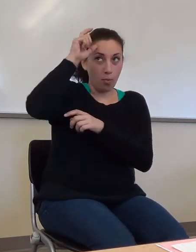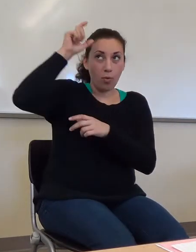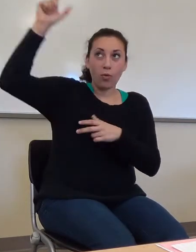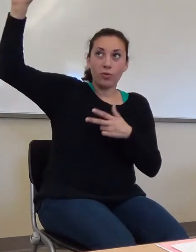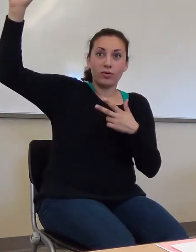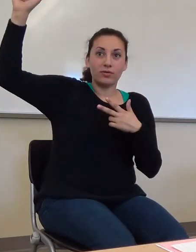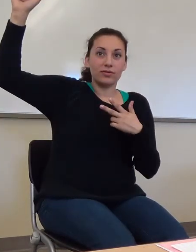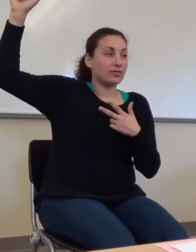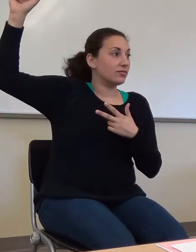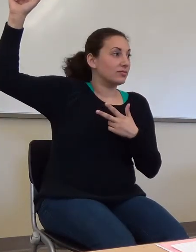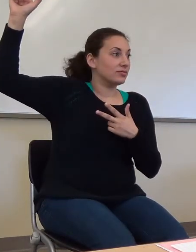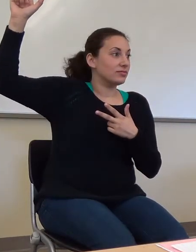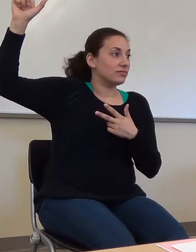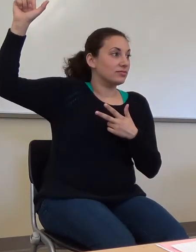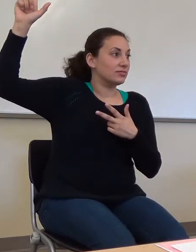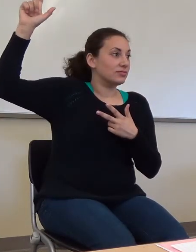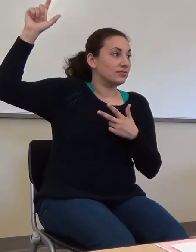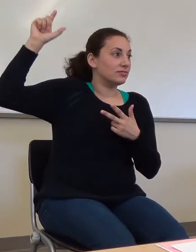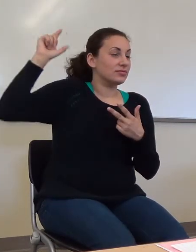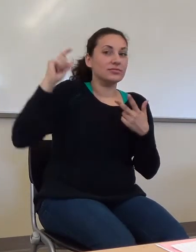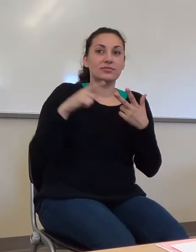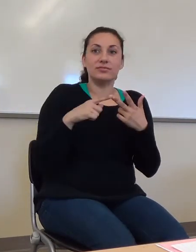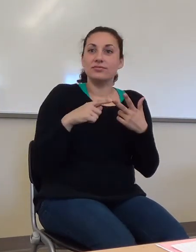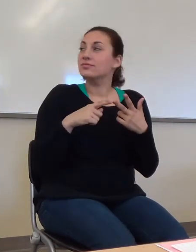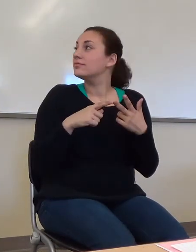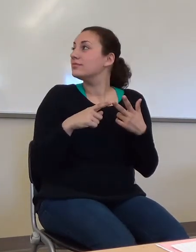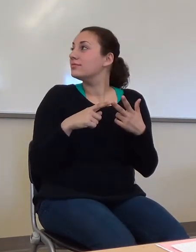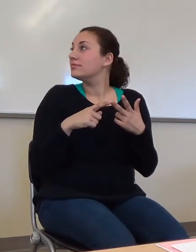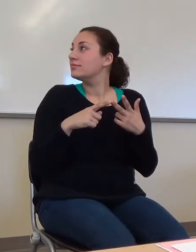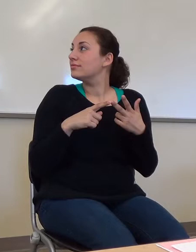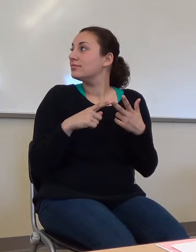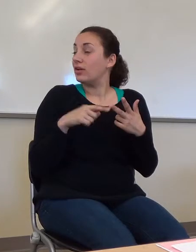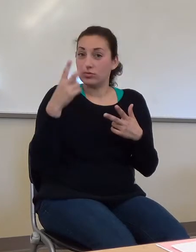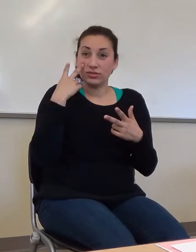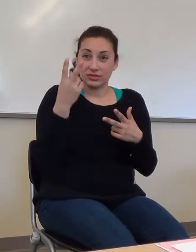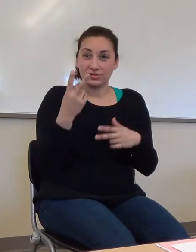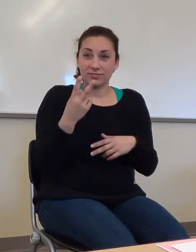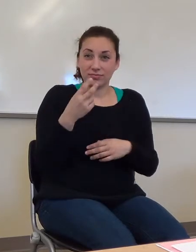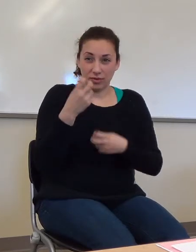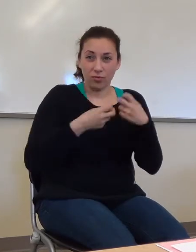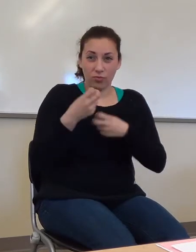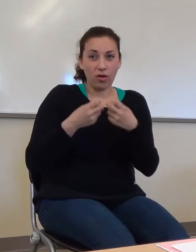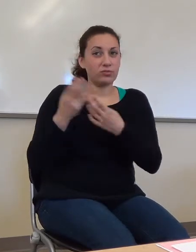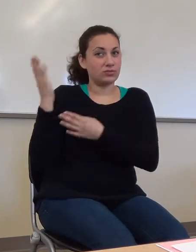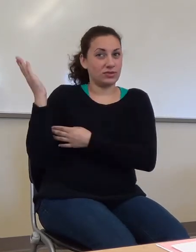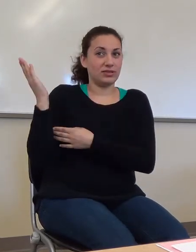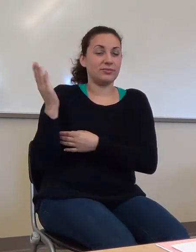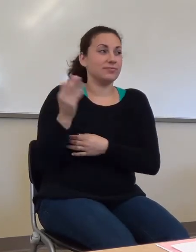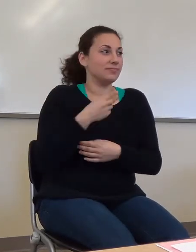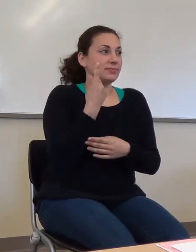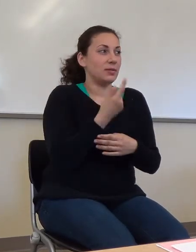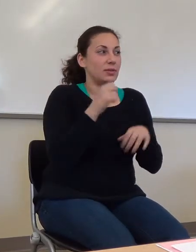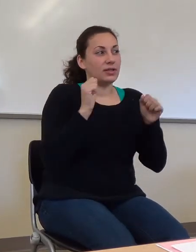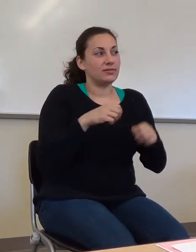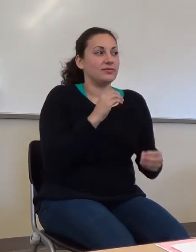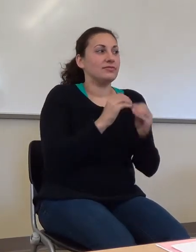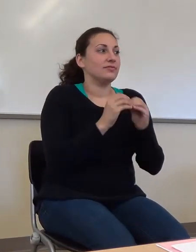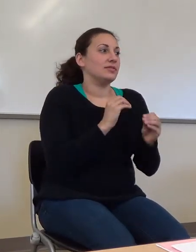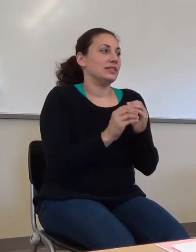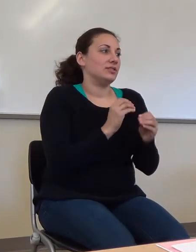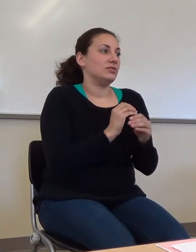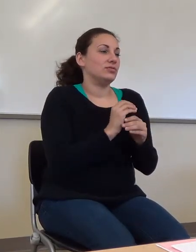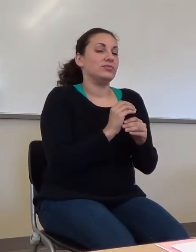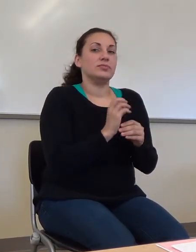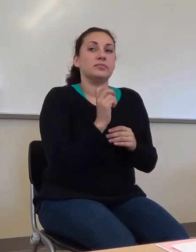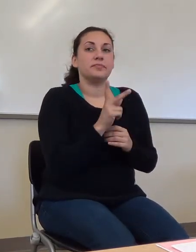moon. And this is the thing. This is the problem here, and something that you can do in your own